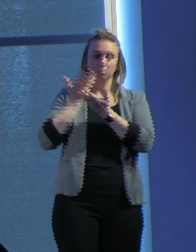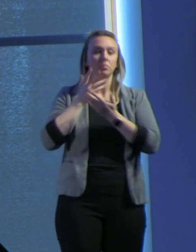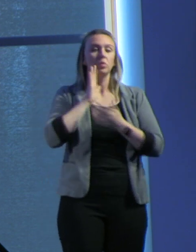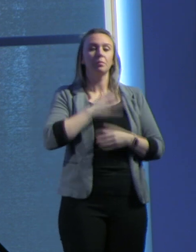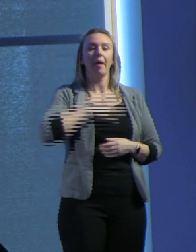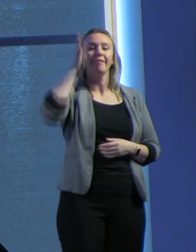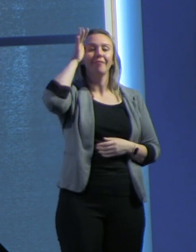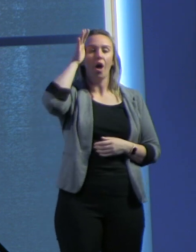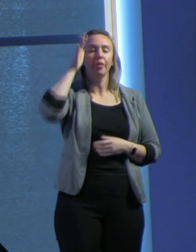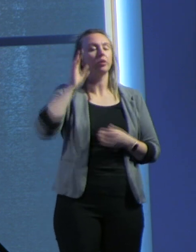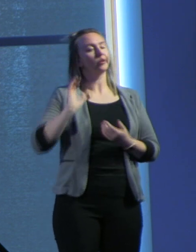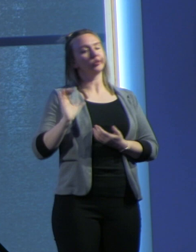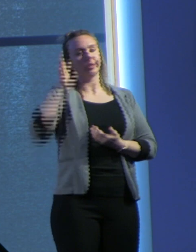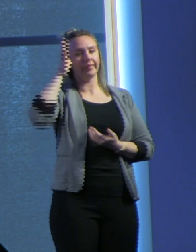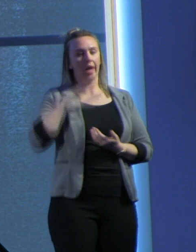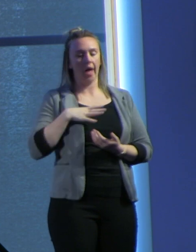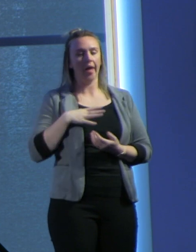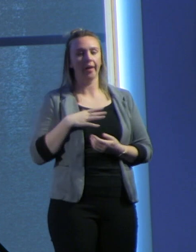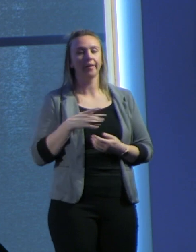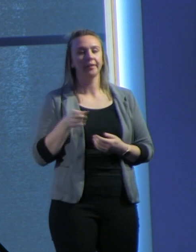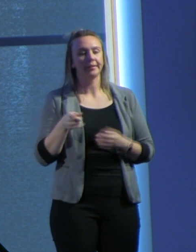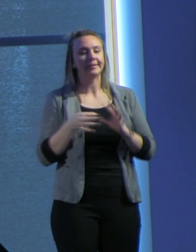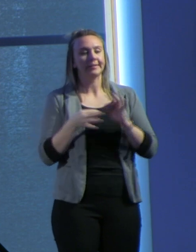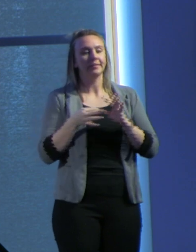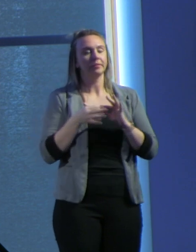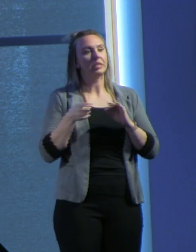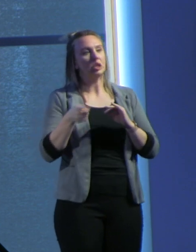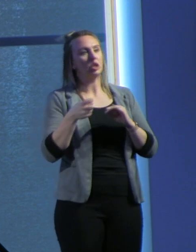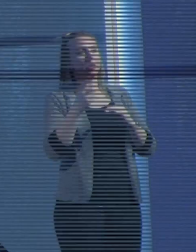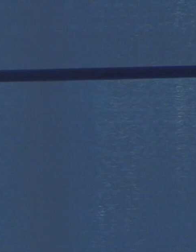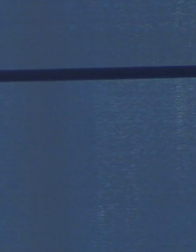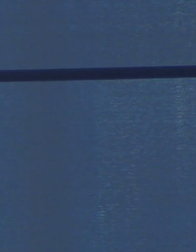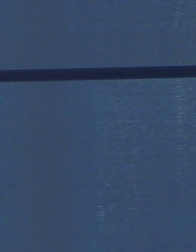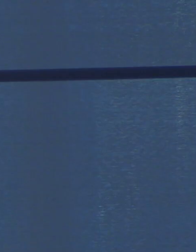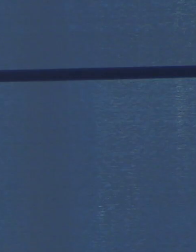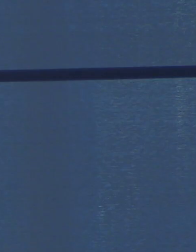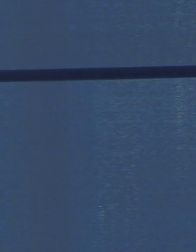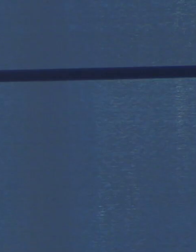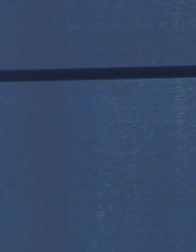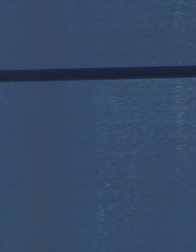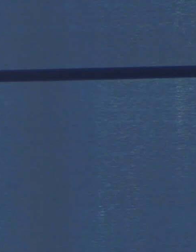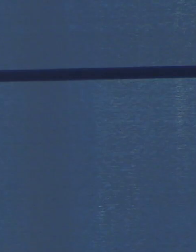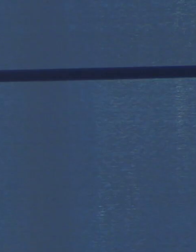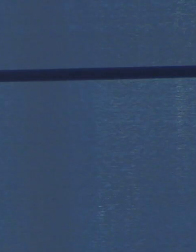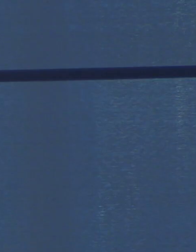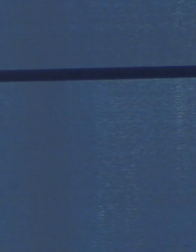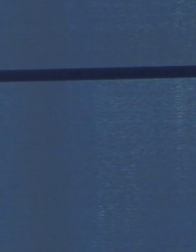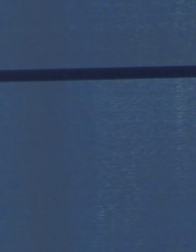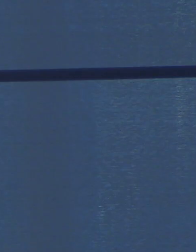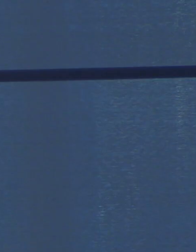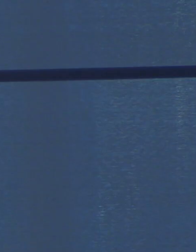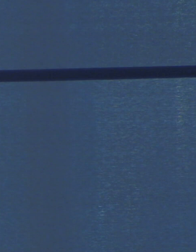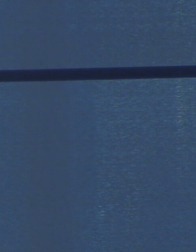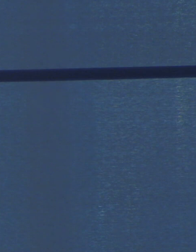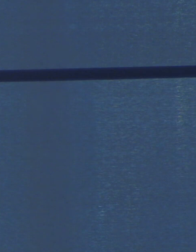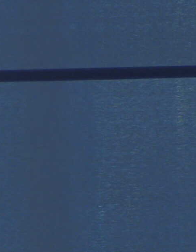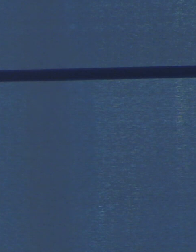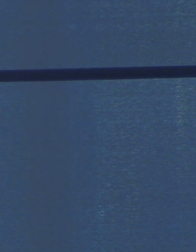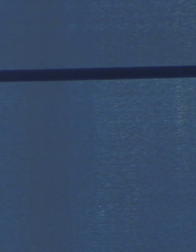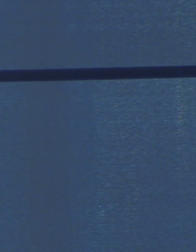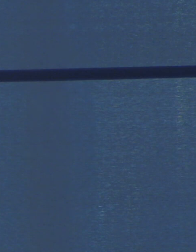and he says, I have many hats. And I said, I had about a dozen hats, because I pick up a hat every time I go